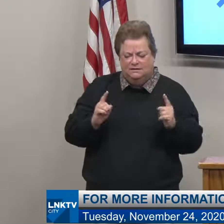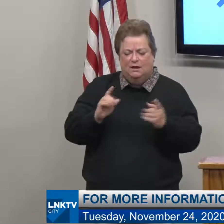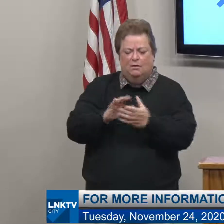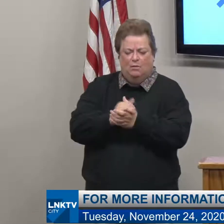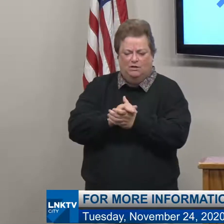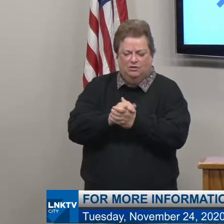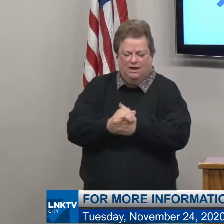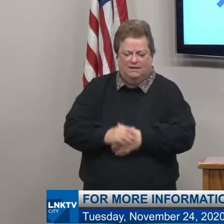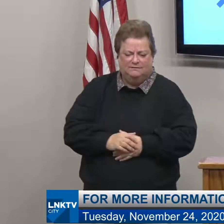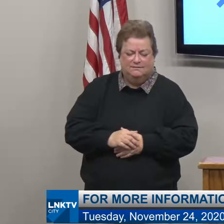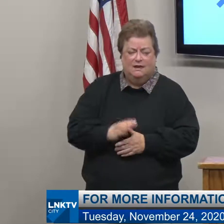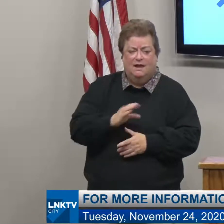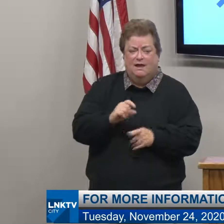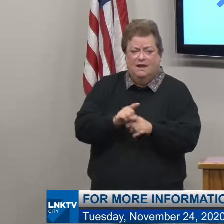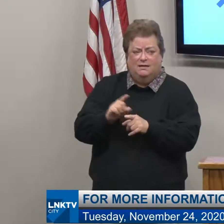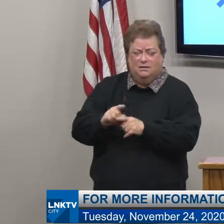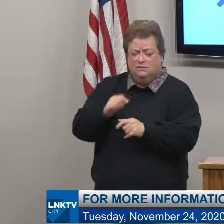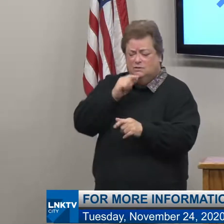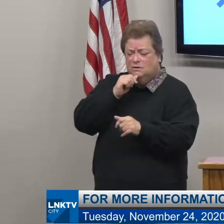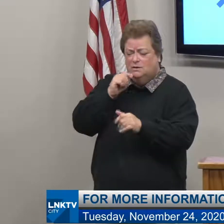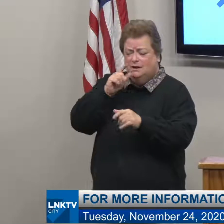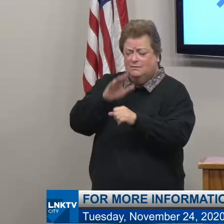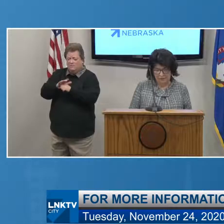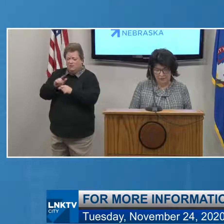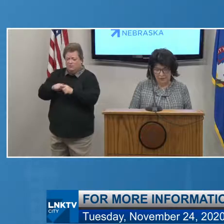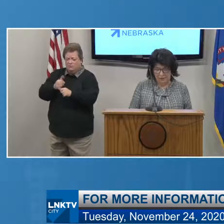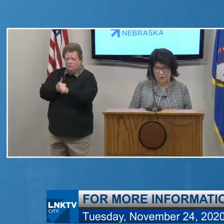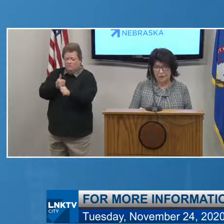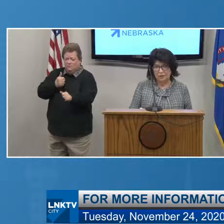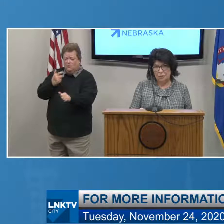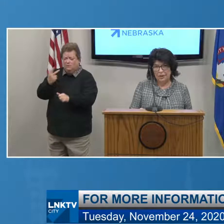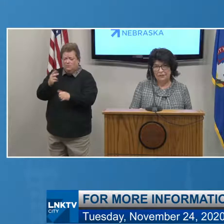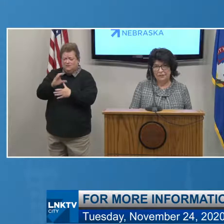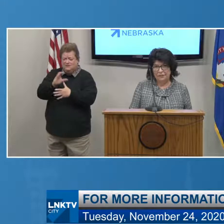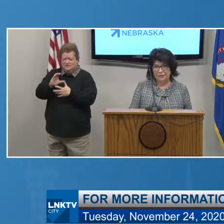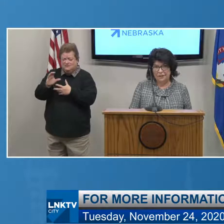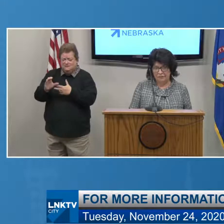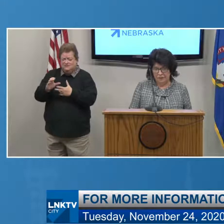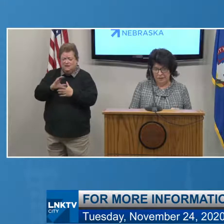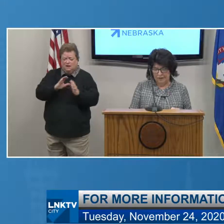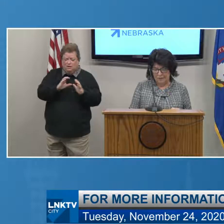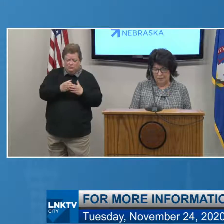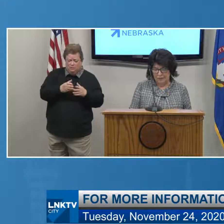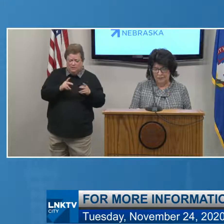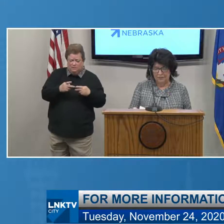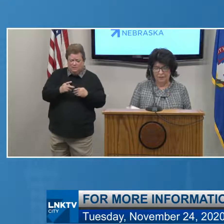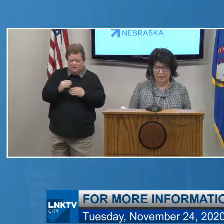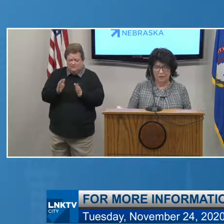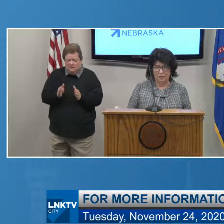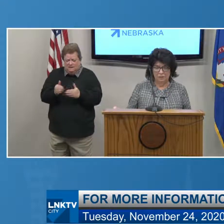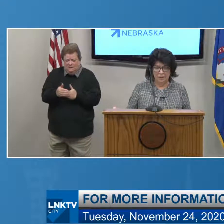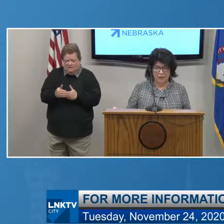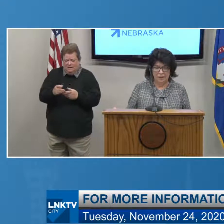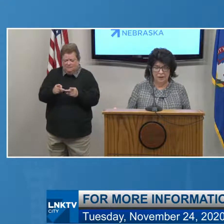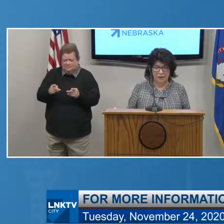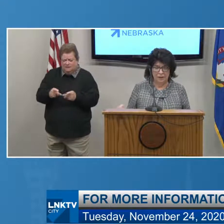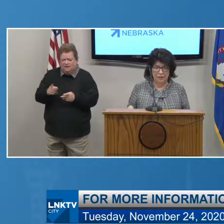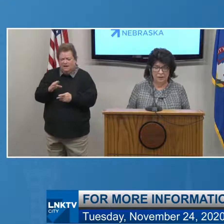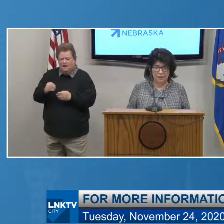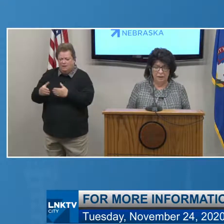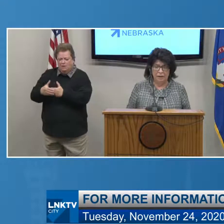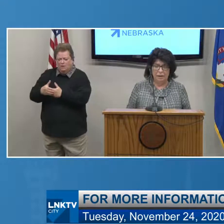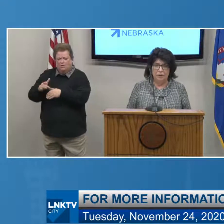hands. Also be committed to avoiding the 3 C's: crowded places, confined spaces, and close